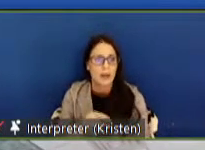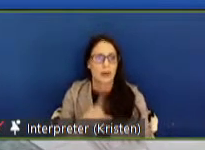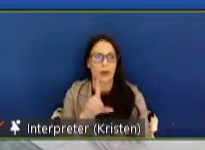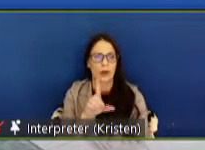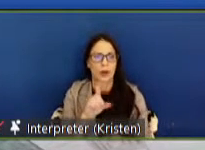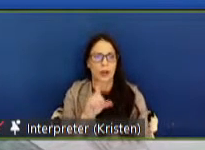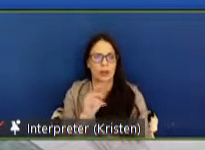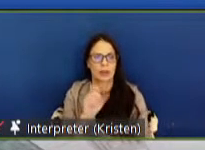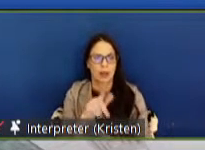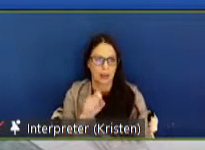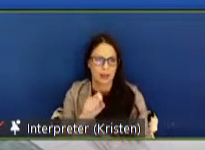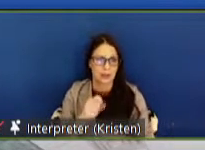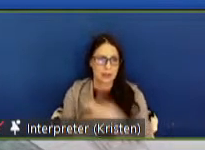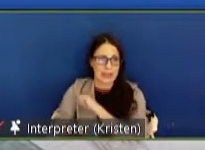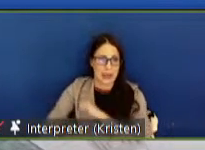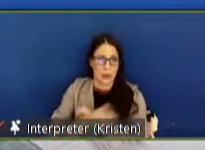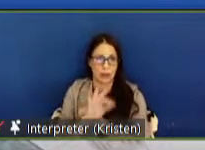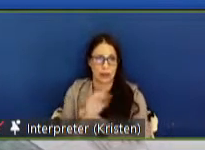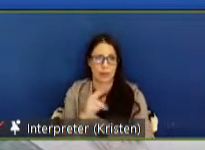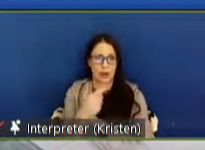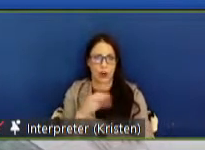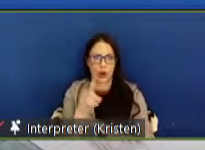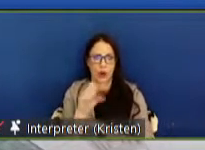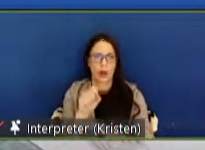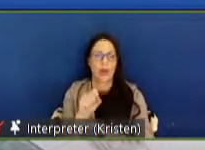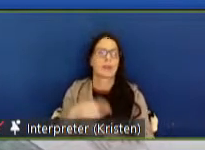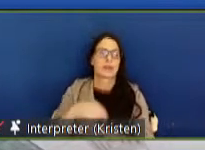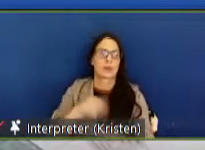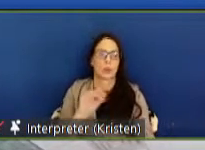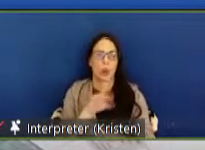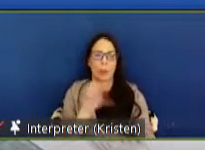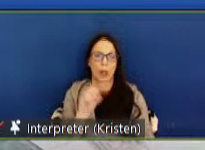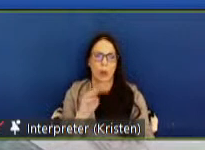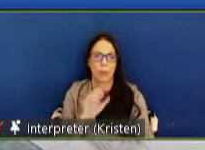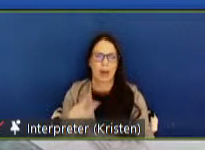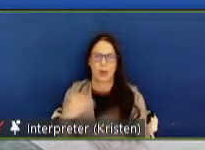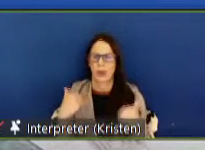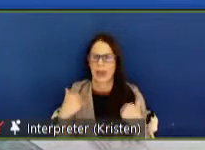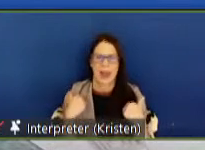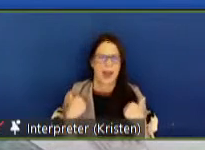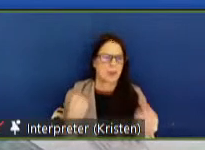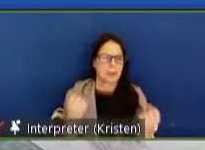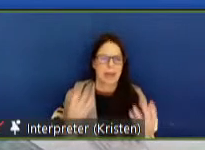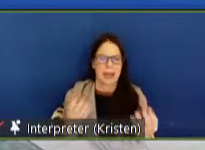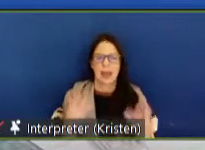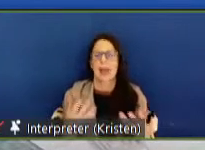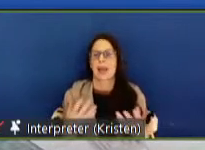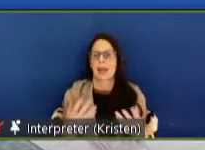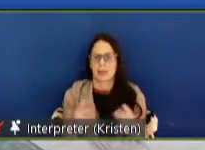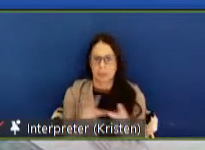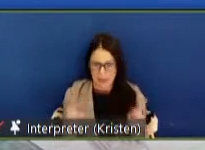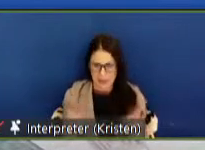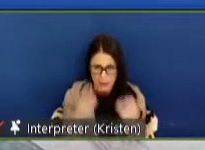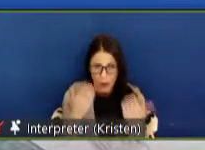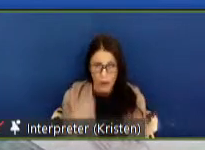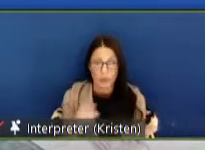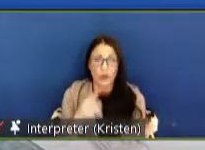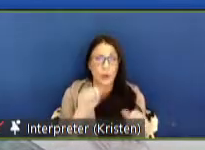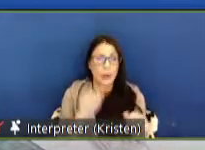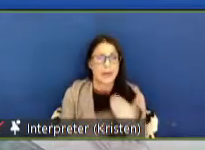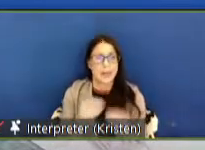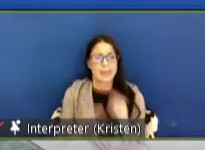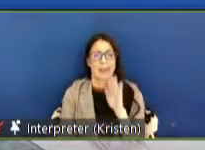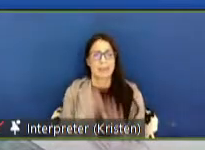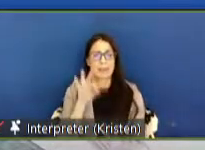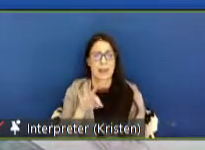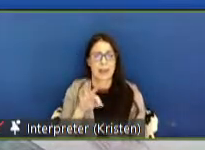1,800 registered COVID providers in the state. You can find a provider near you going to our website